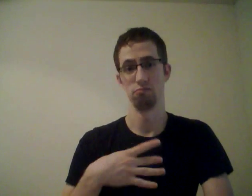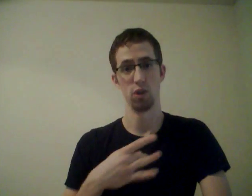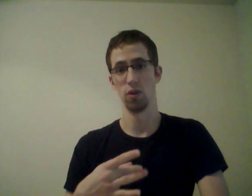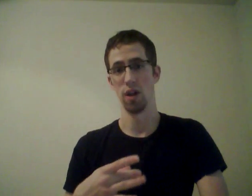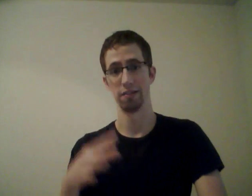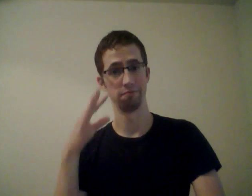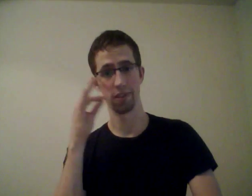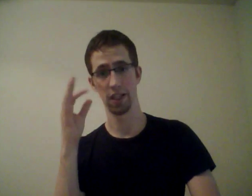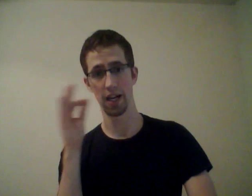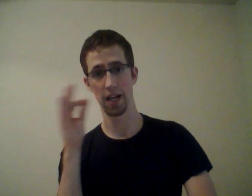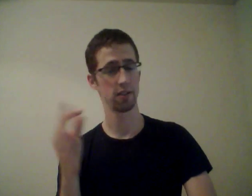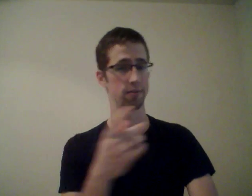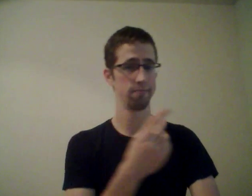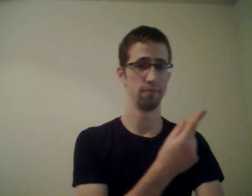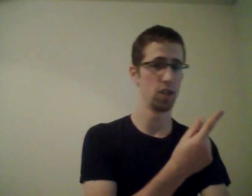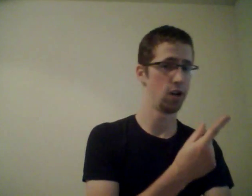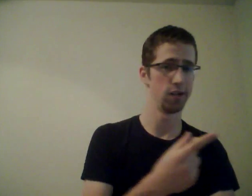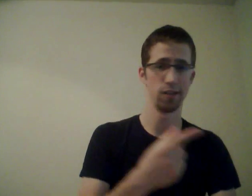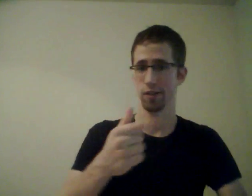you like cats, dogs,